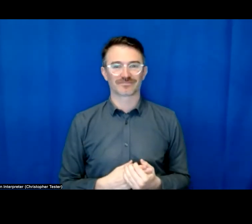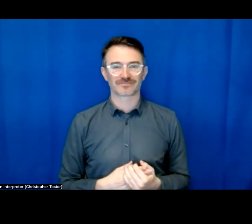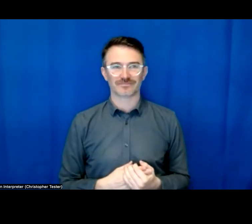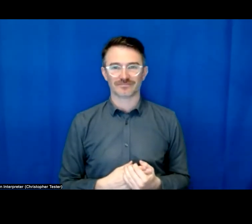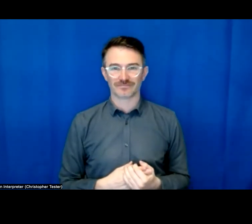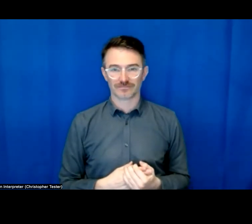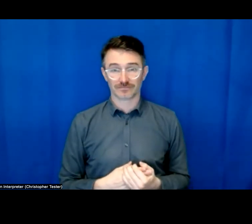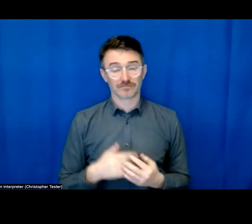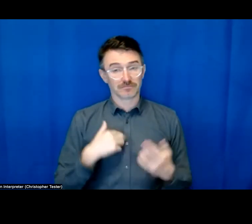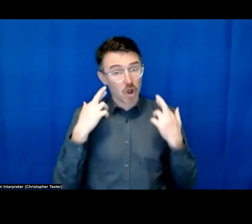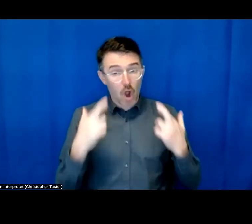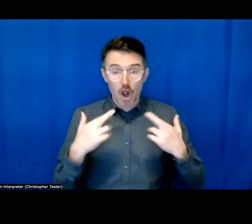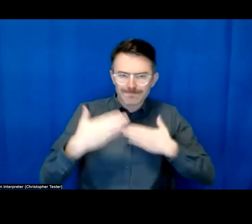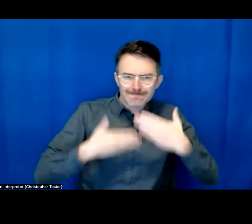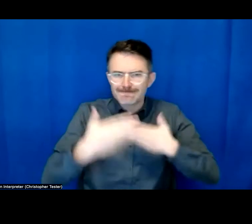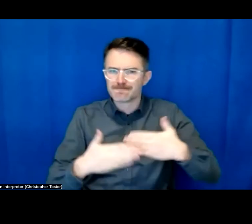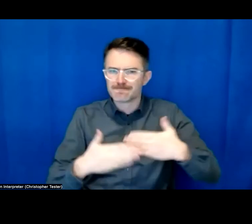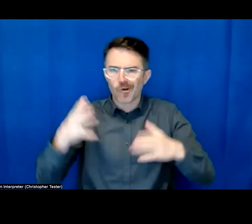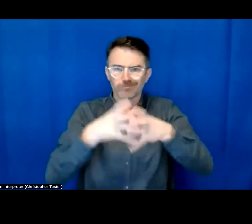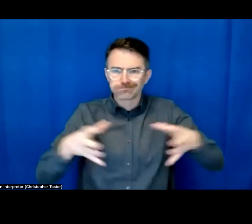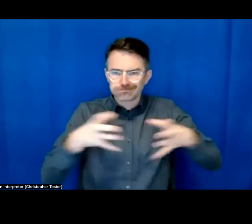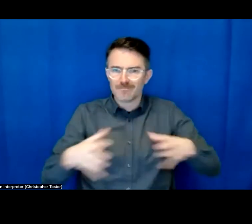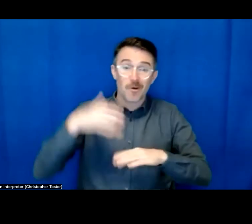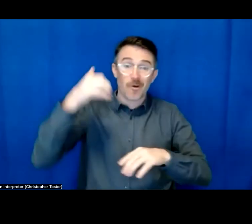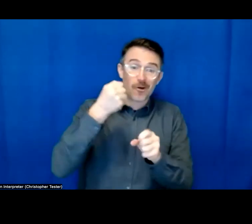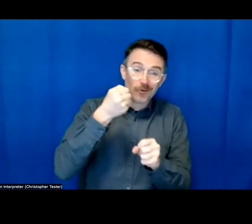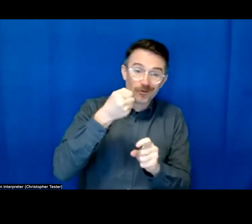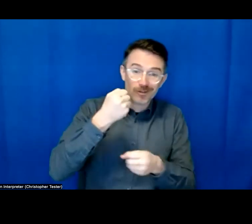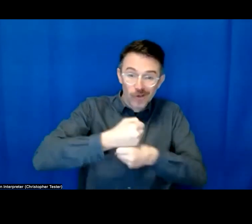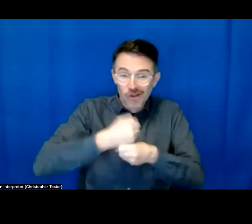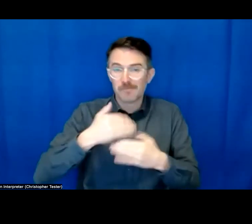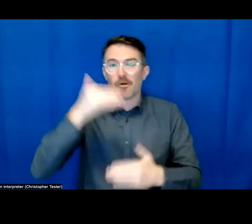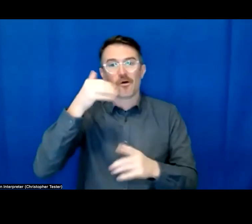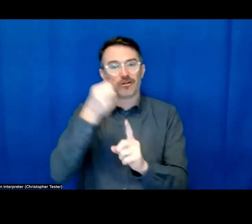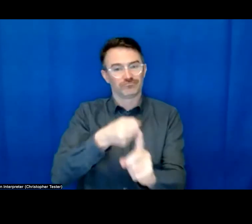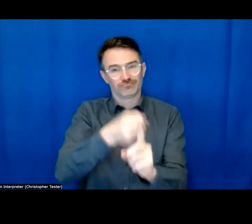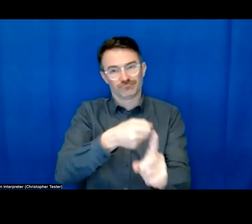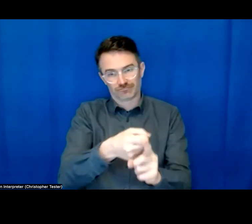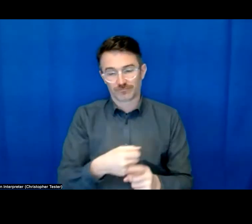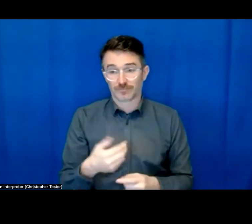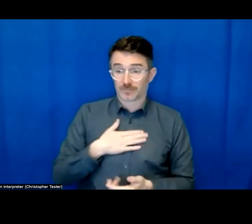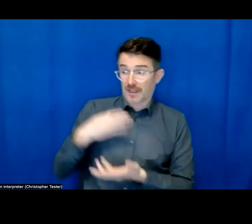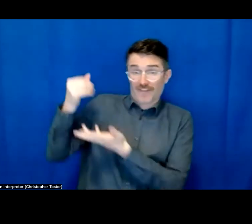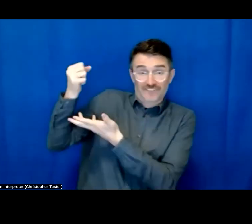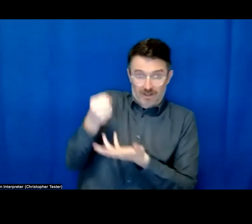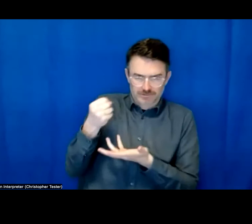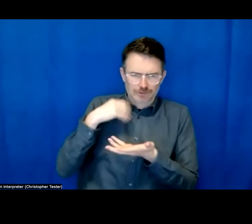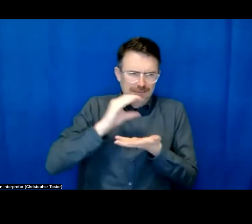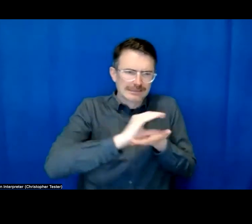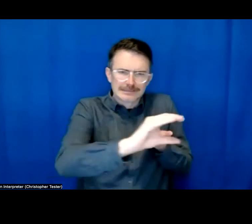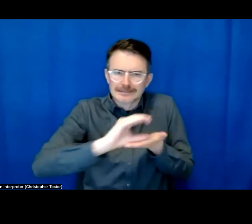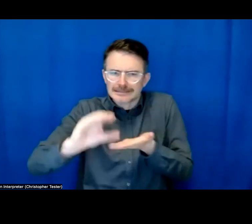and diversity. We made our funding flexible to sustain activists with disability and their advocacy